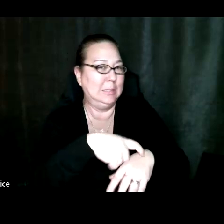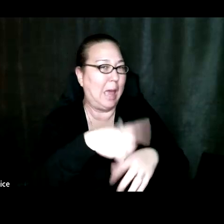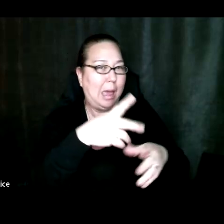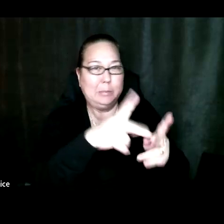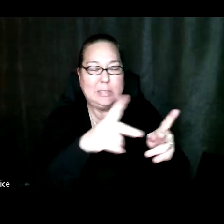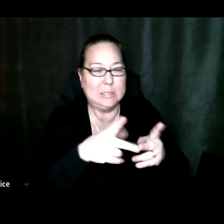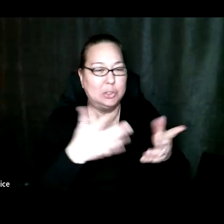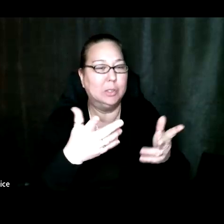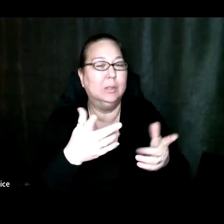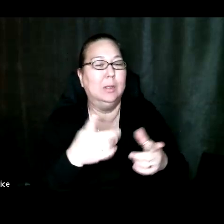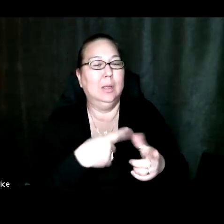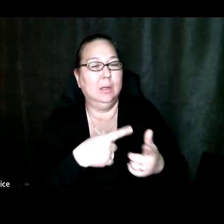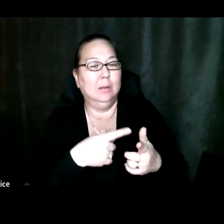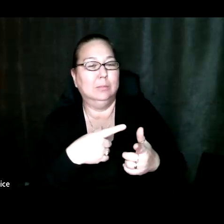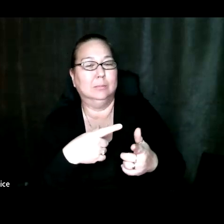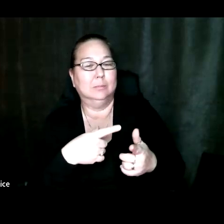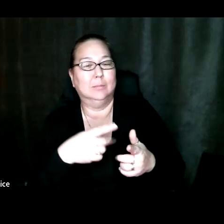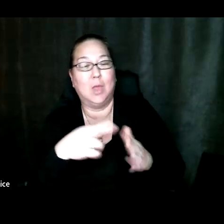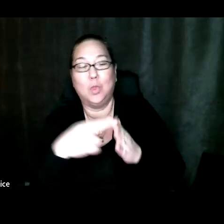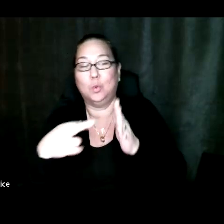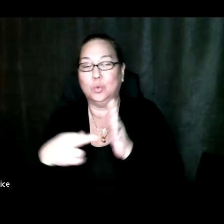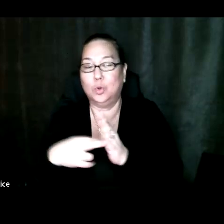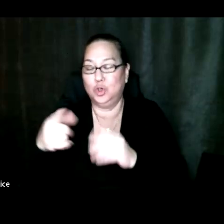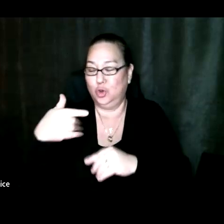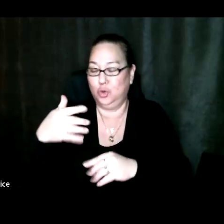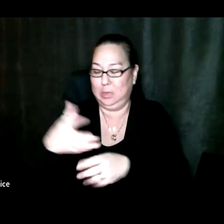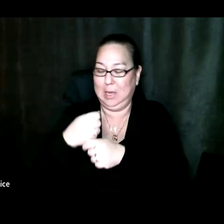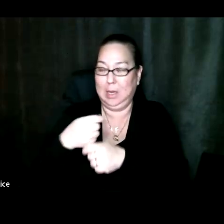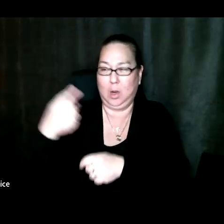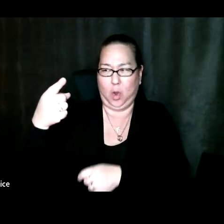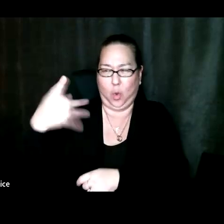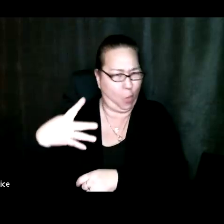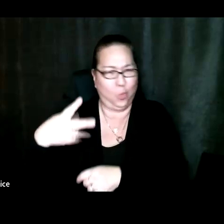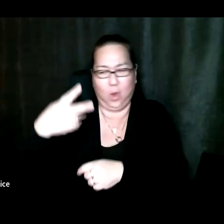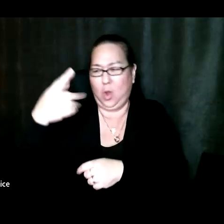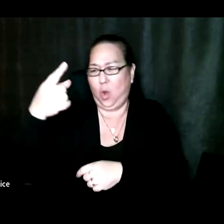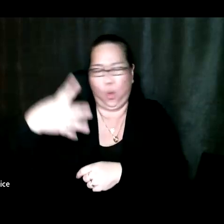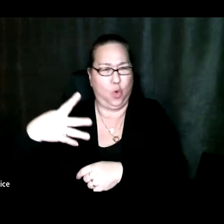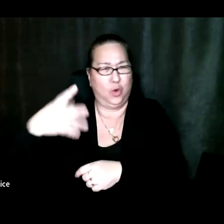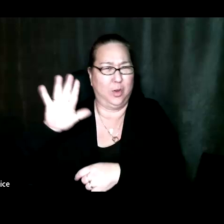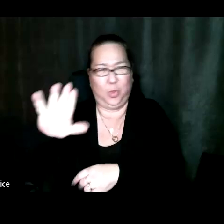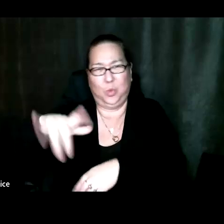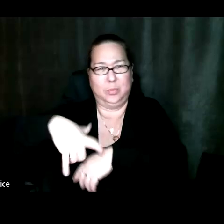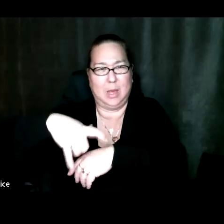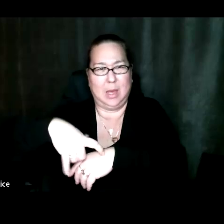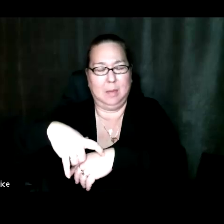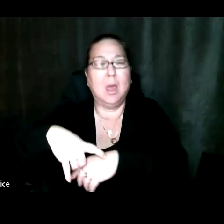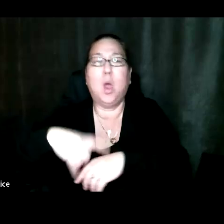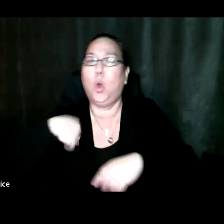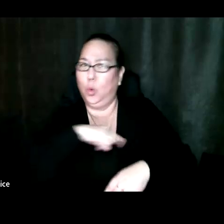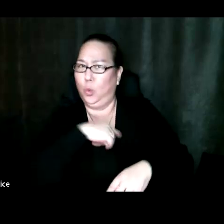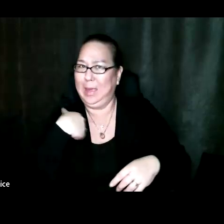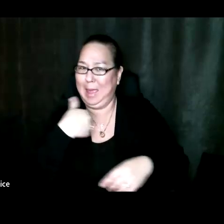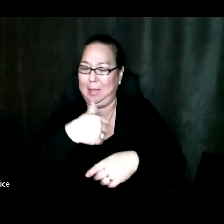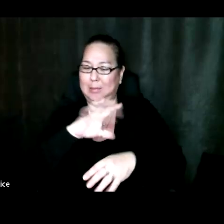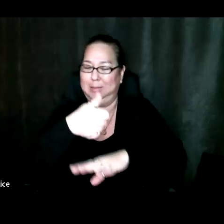would say, if you have 1, you only get a quarter of a person's time, we sort of made this special deal. But I think the